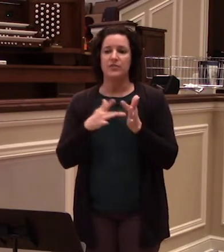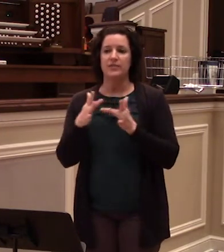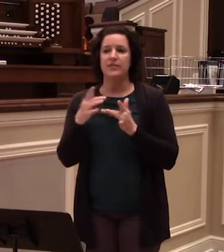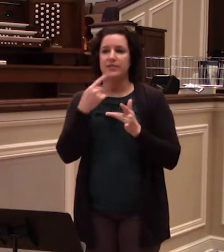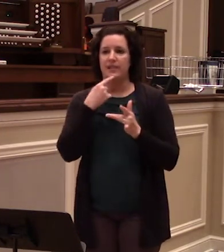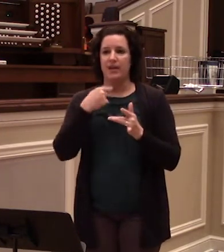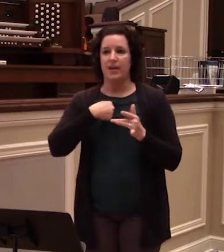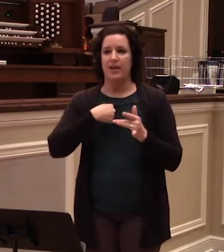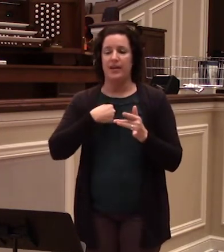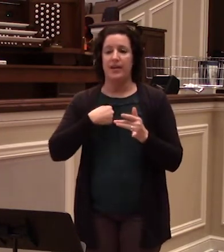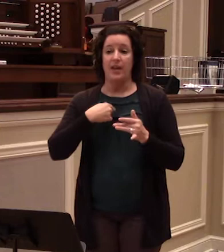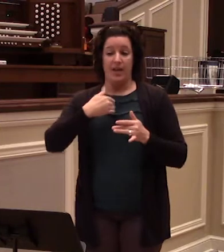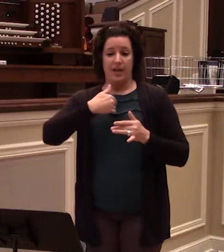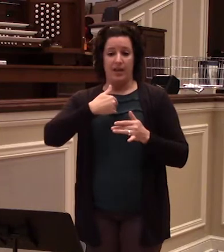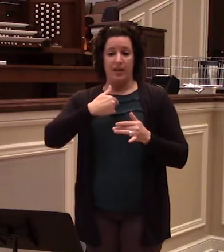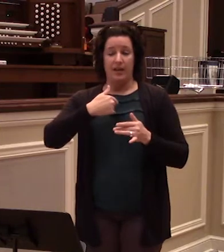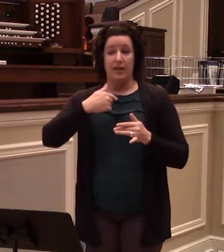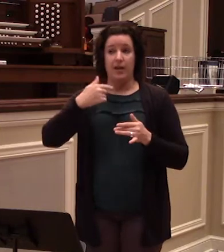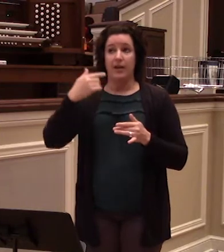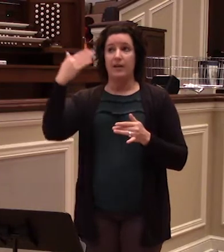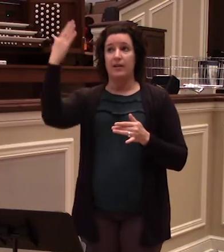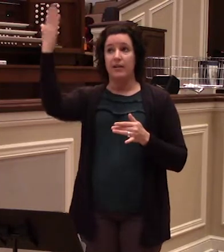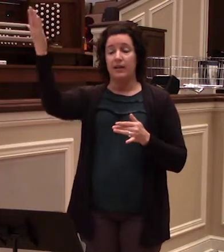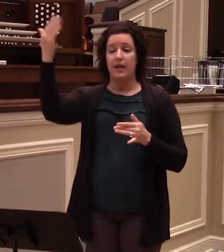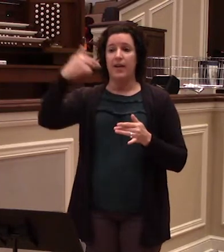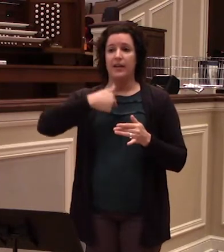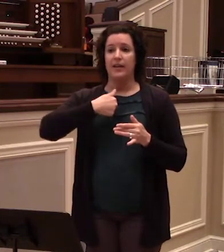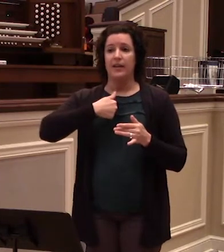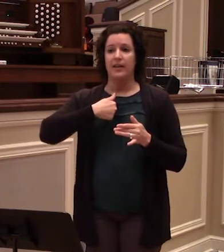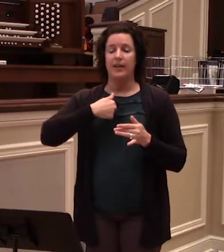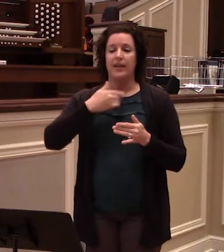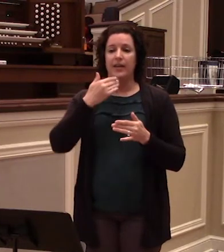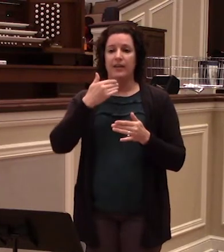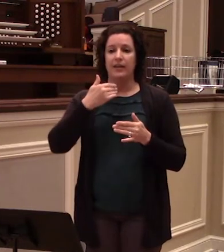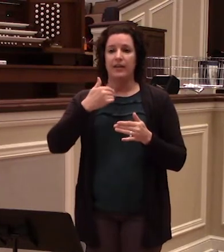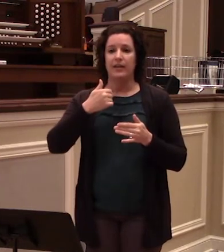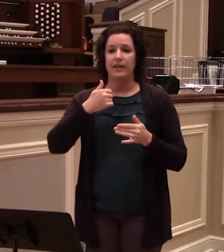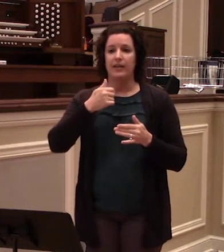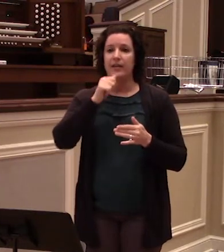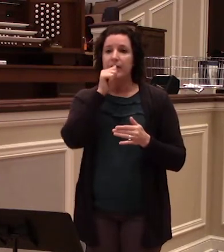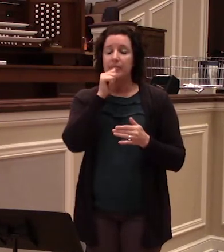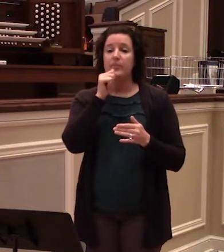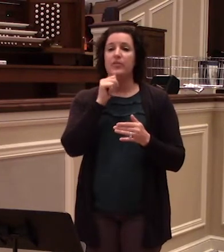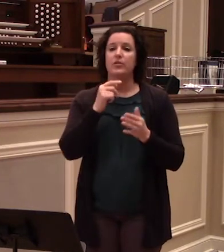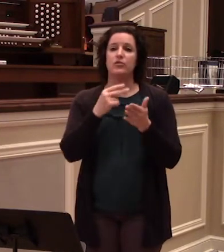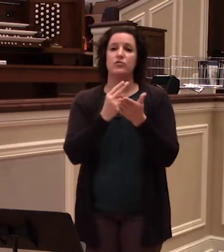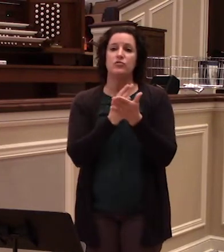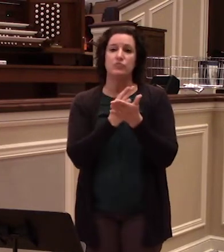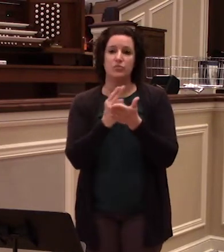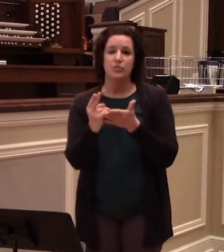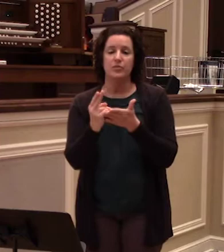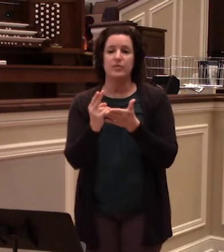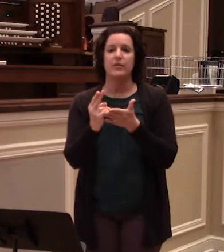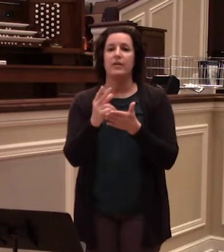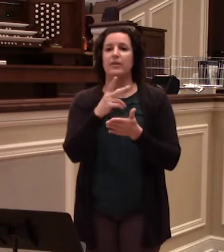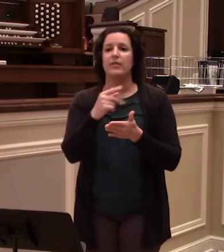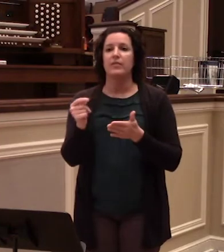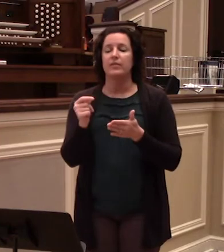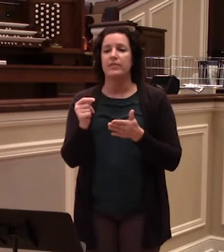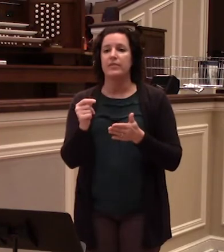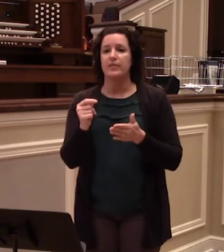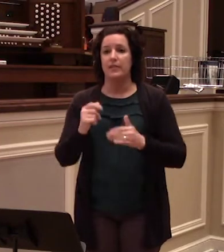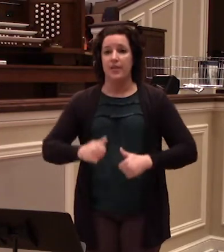and I am a way and I am a life. And there's no other way to the Father but in